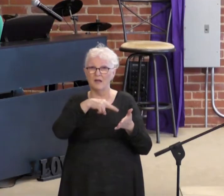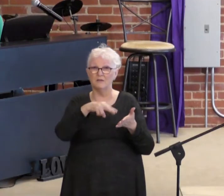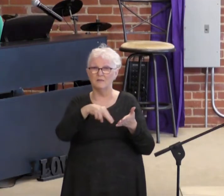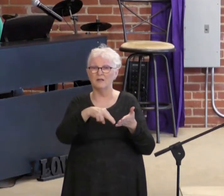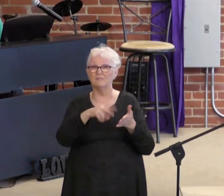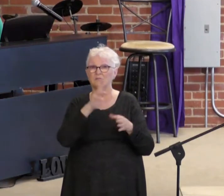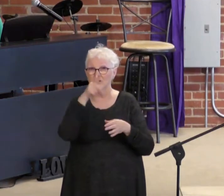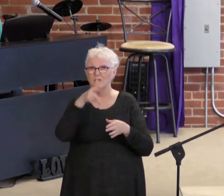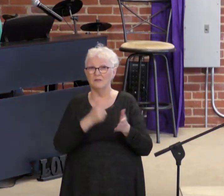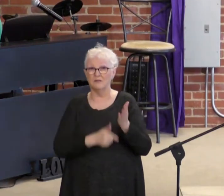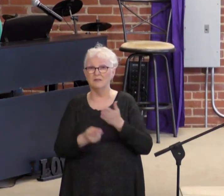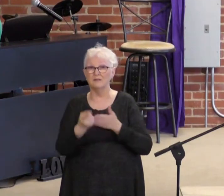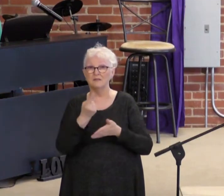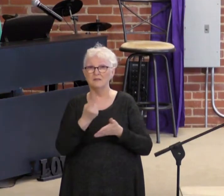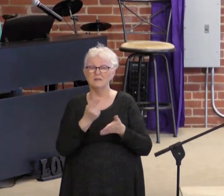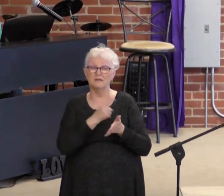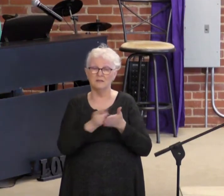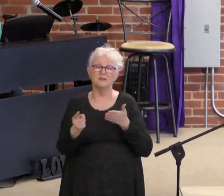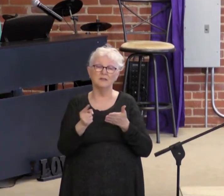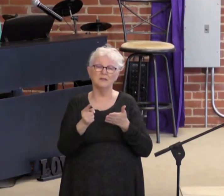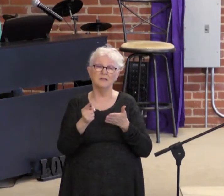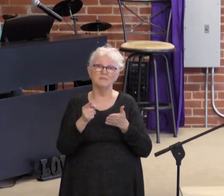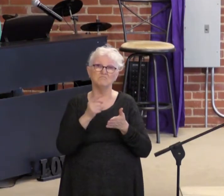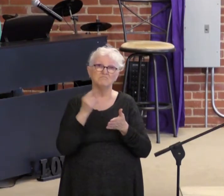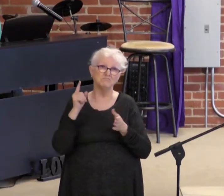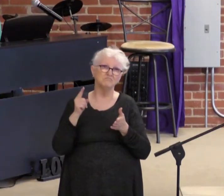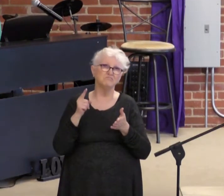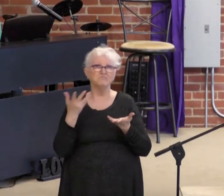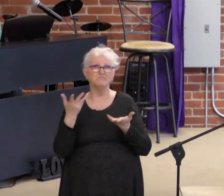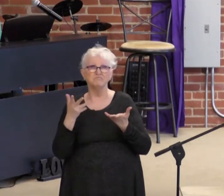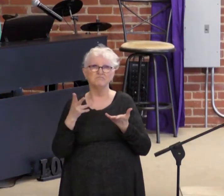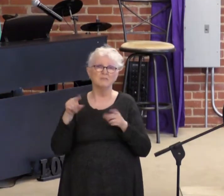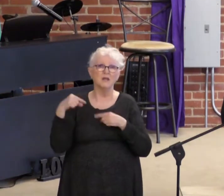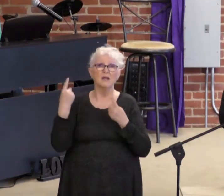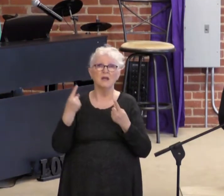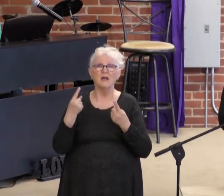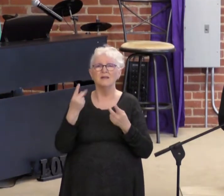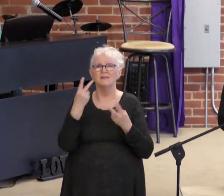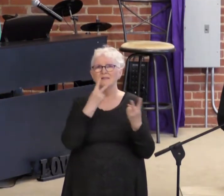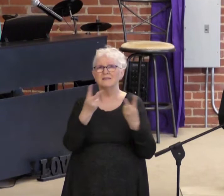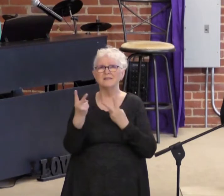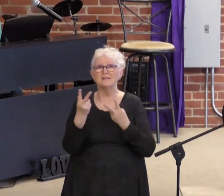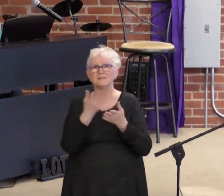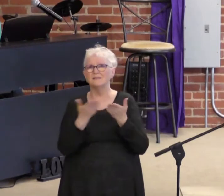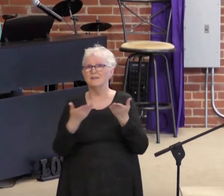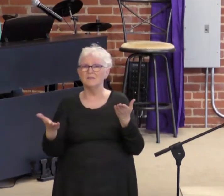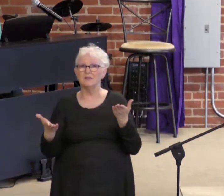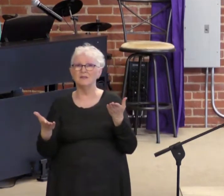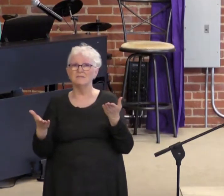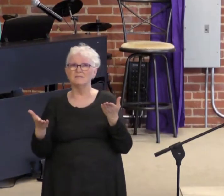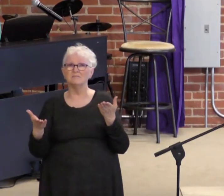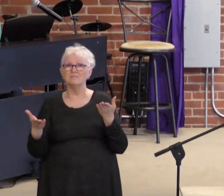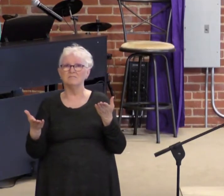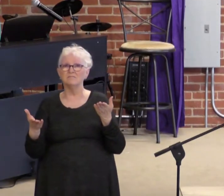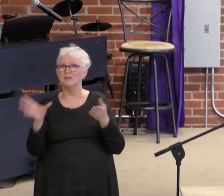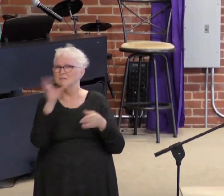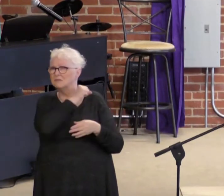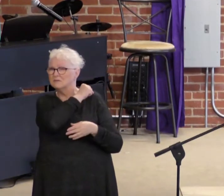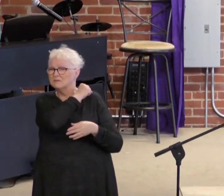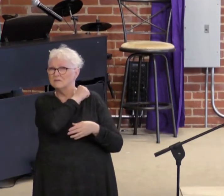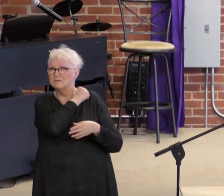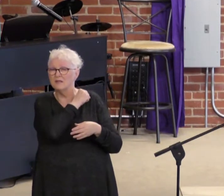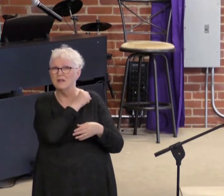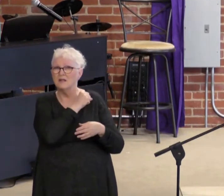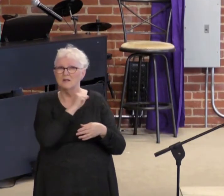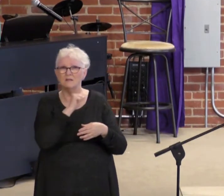Psalm 41, and I saw something that I had not seen in all the years of reading the Psalms and